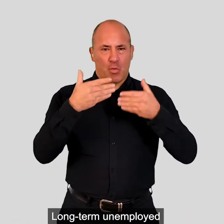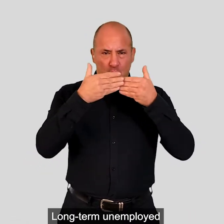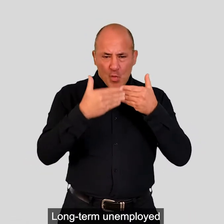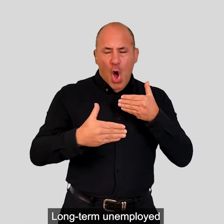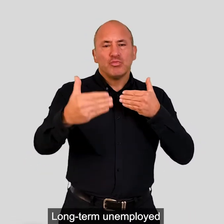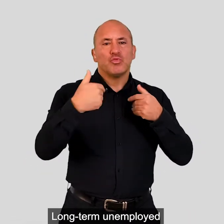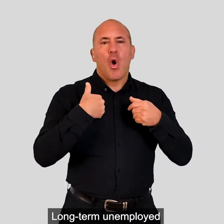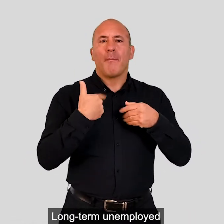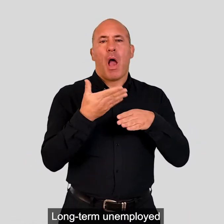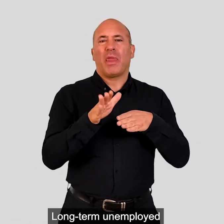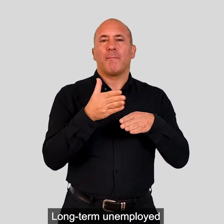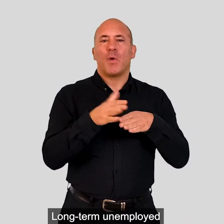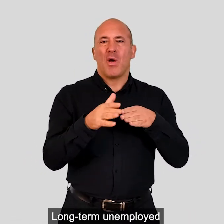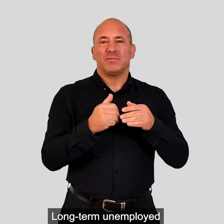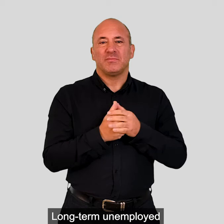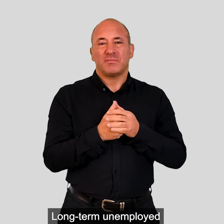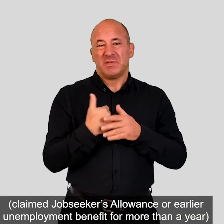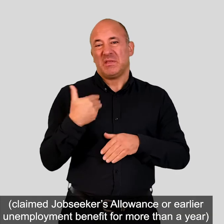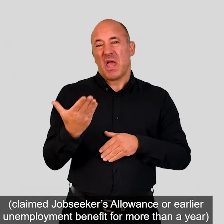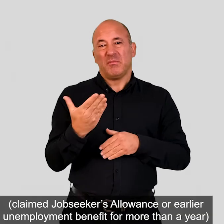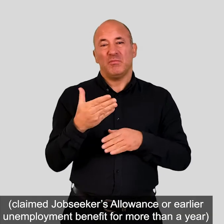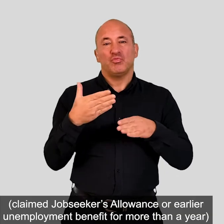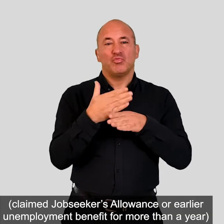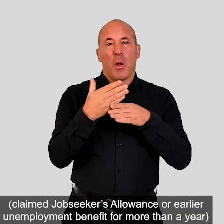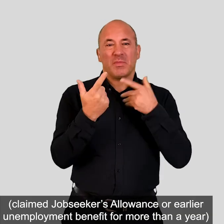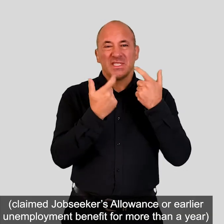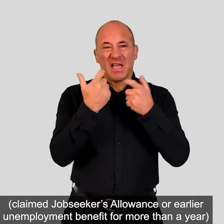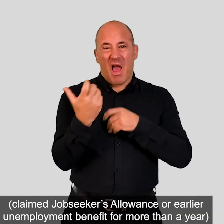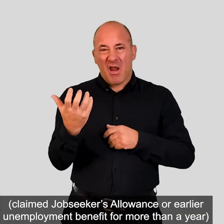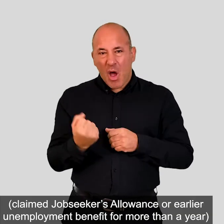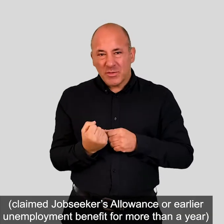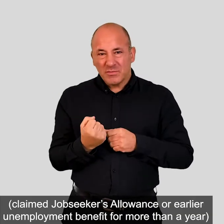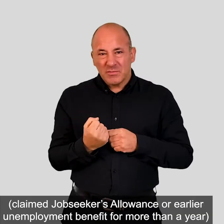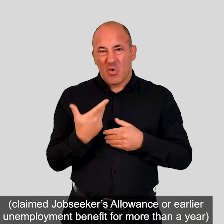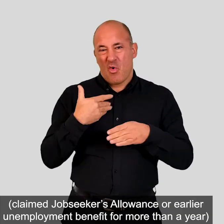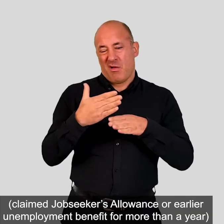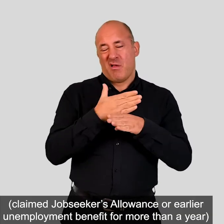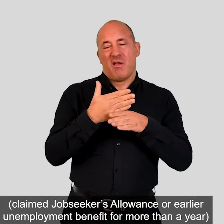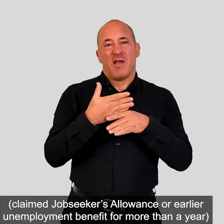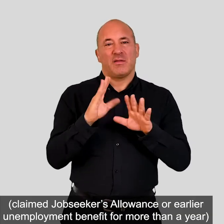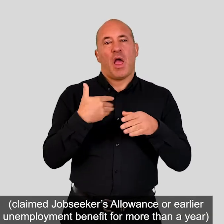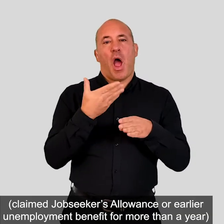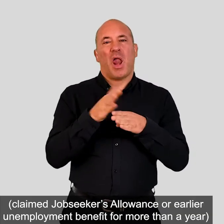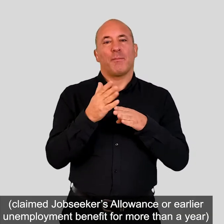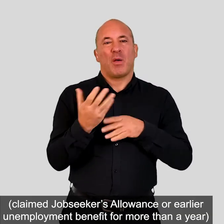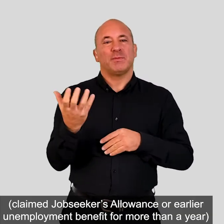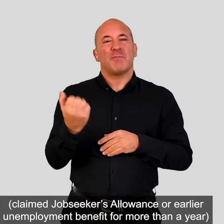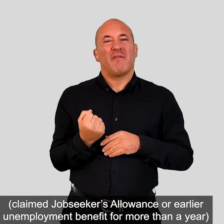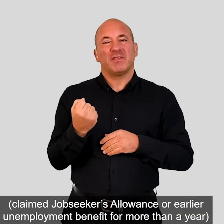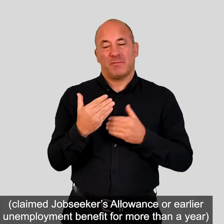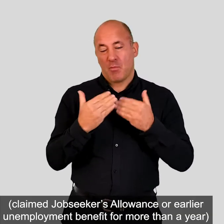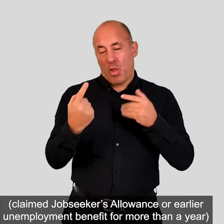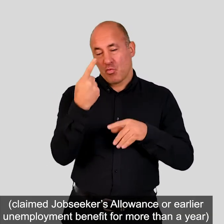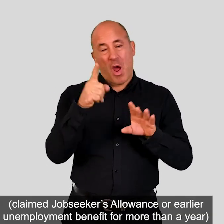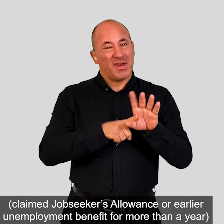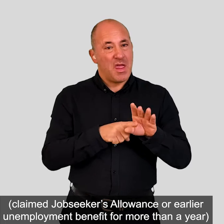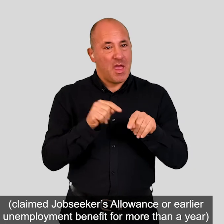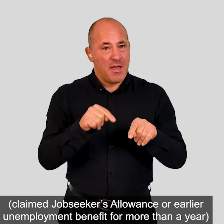Long-term unemployed, claimed job seekers allowance or earlier unemployment benefit for more than a year.